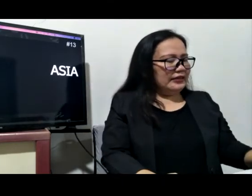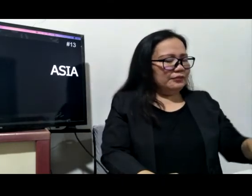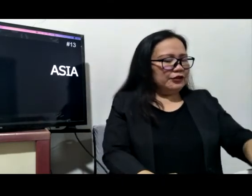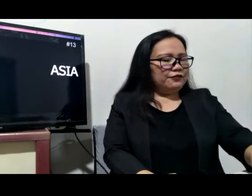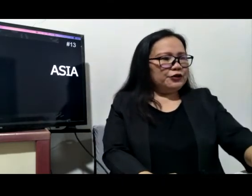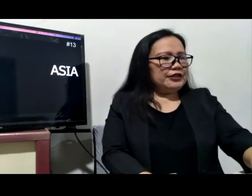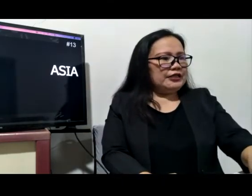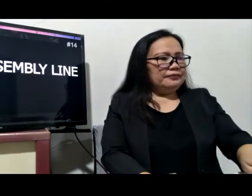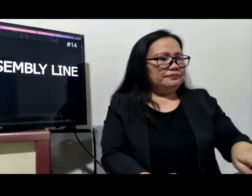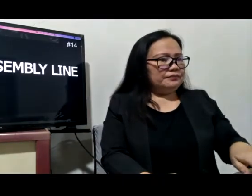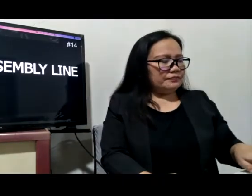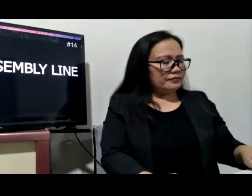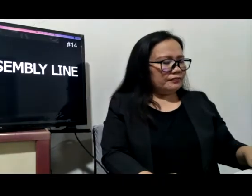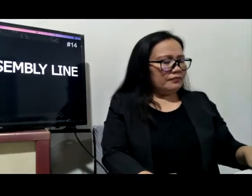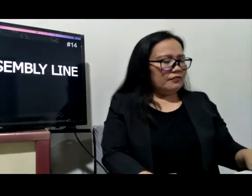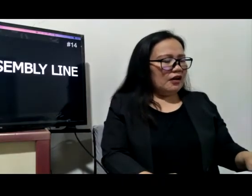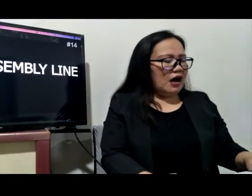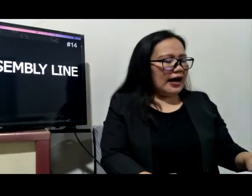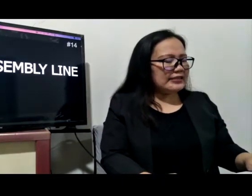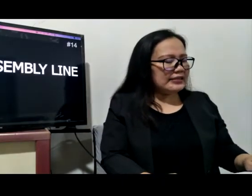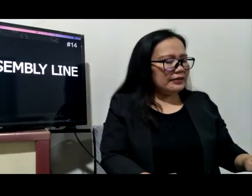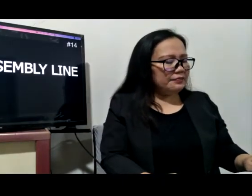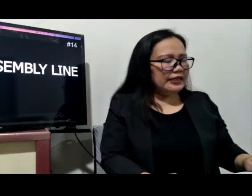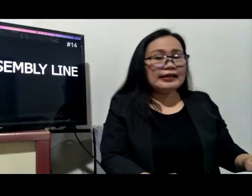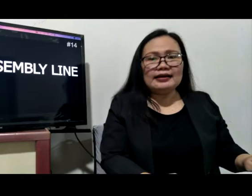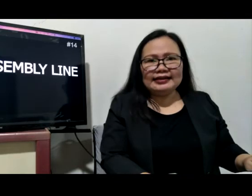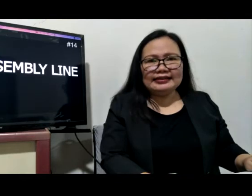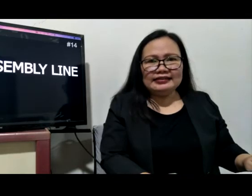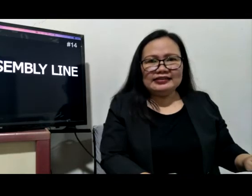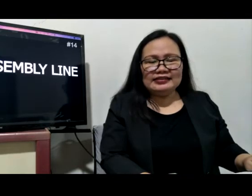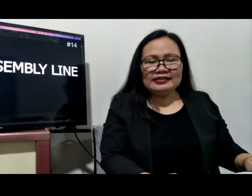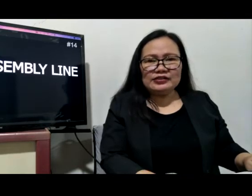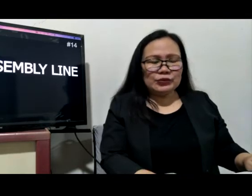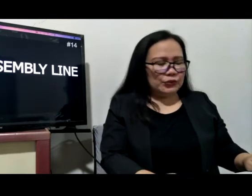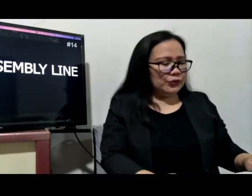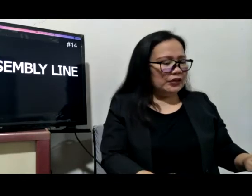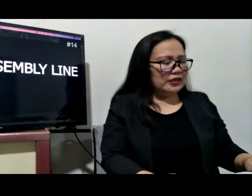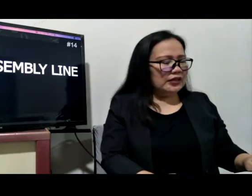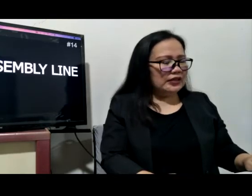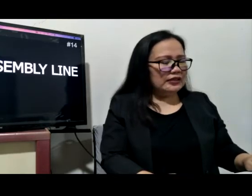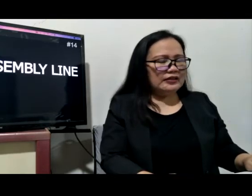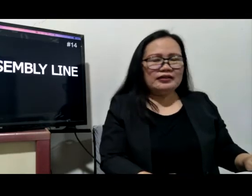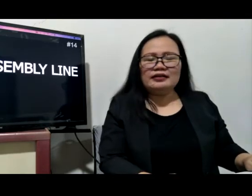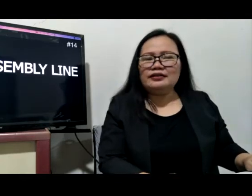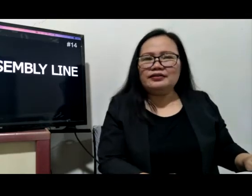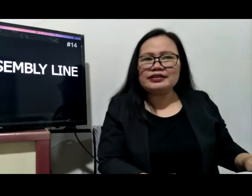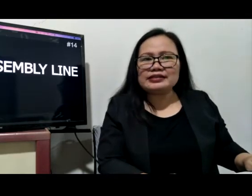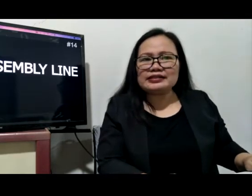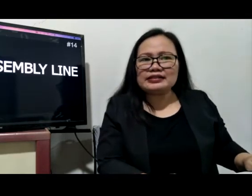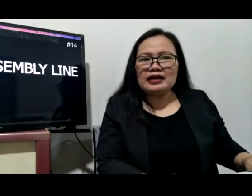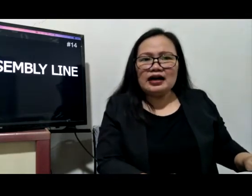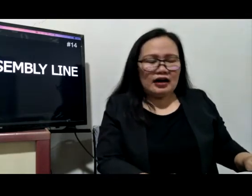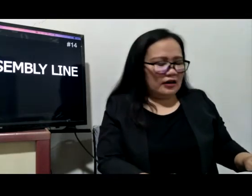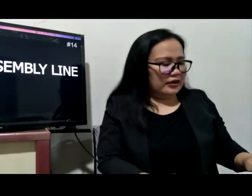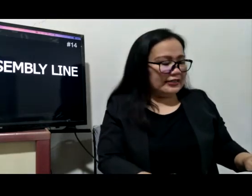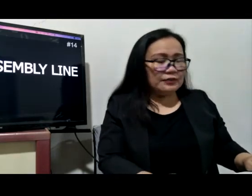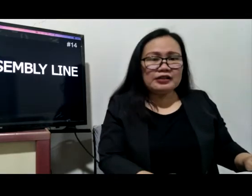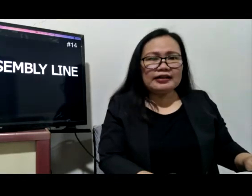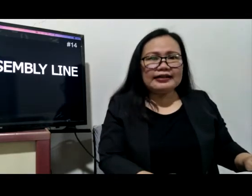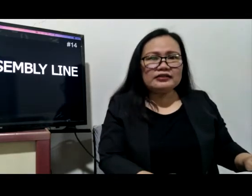Number 14, assembly line. So this assembly line,